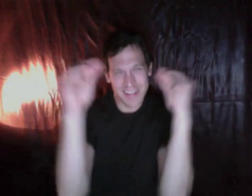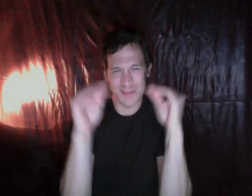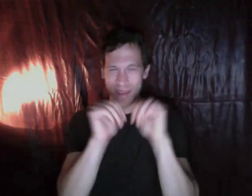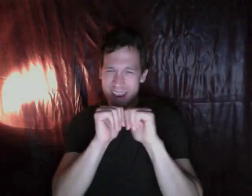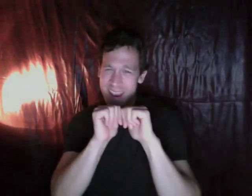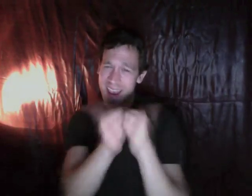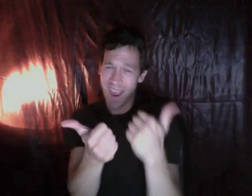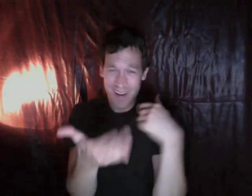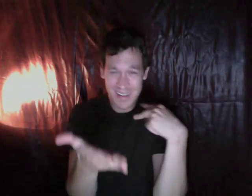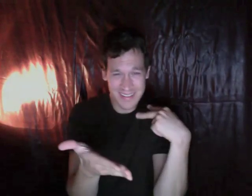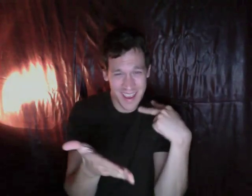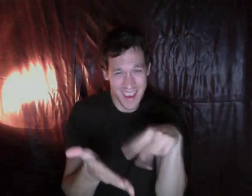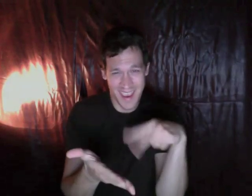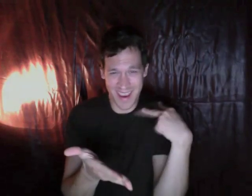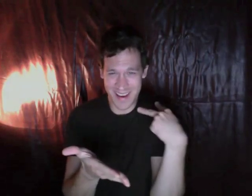me how to dance.